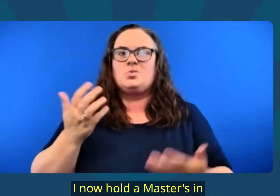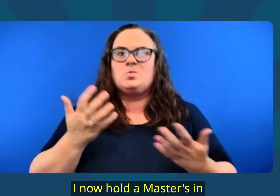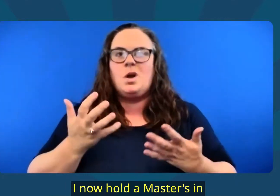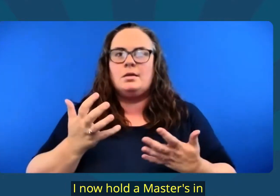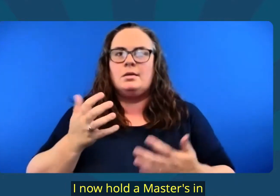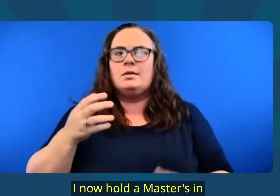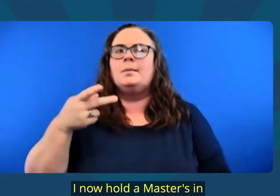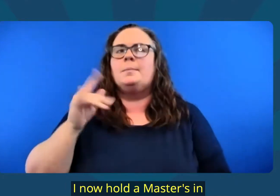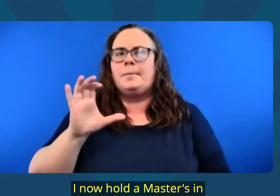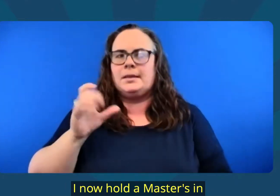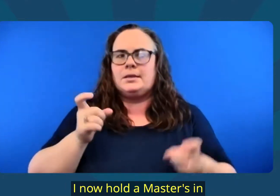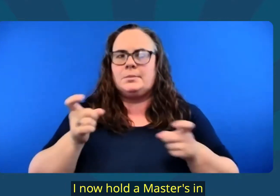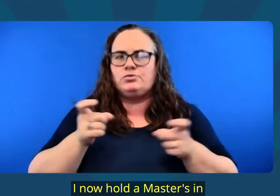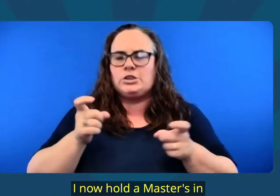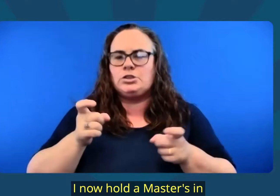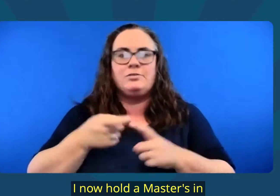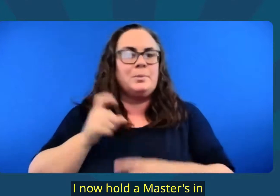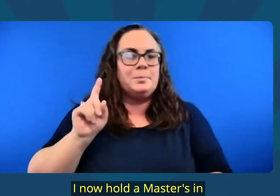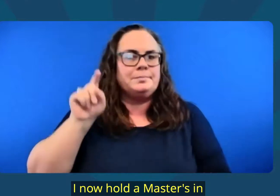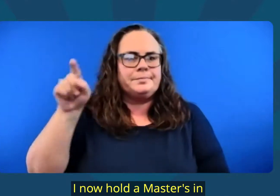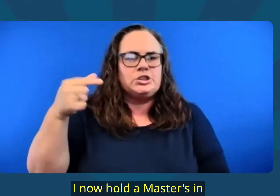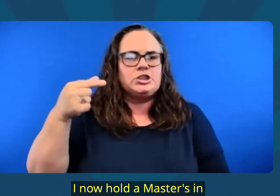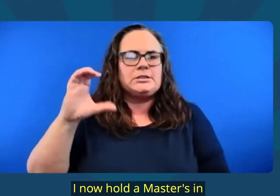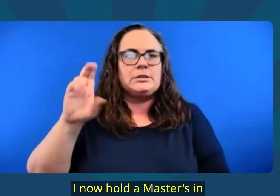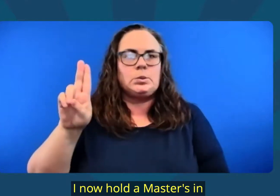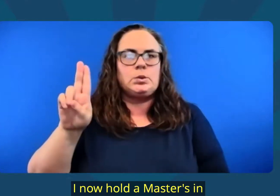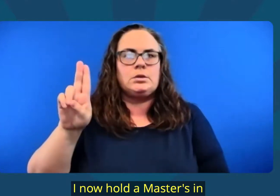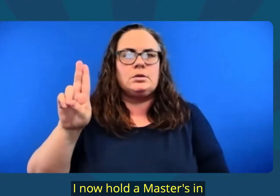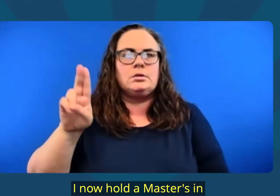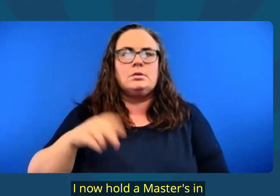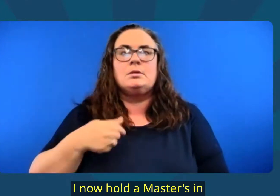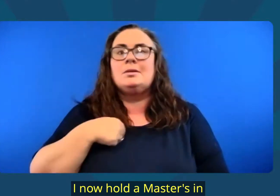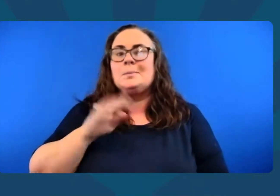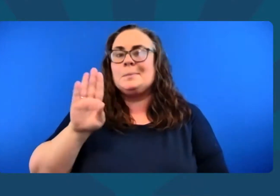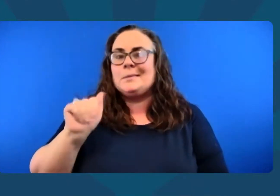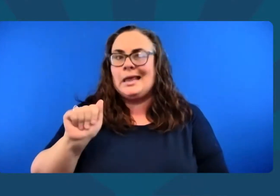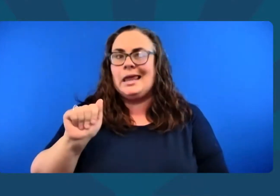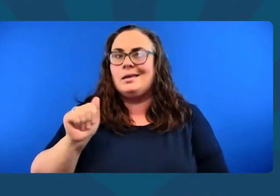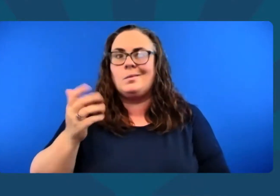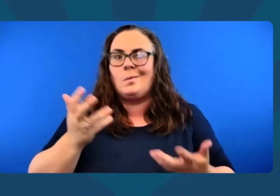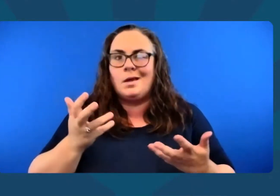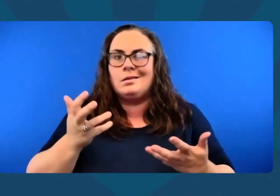in public administration from GCU and a